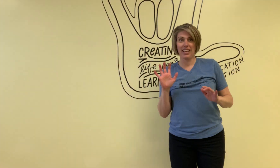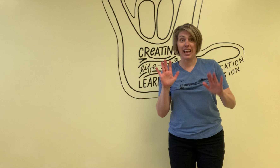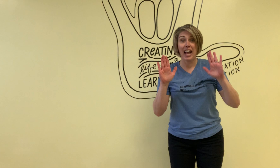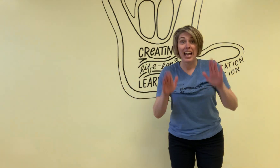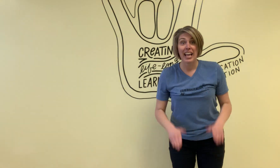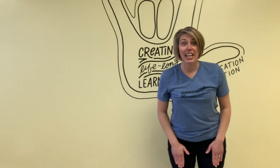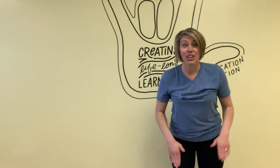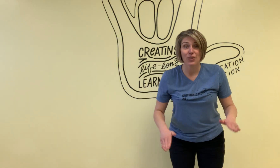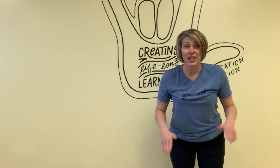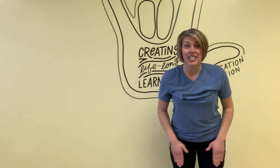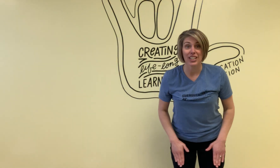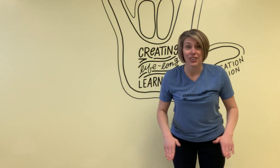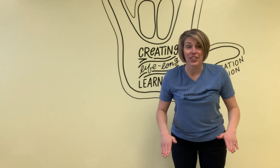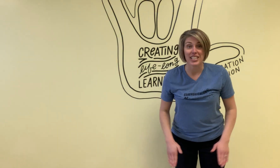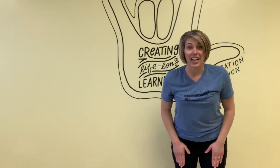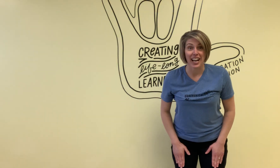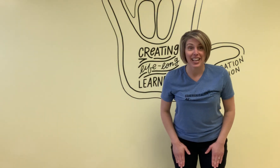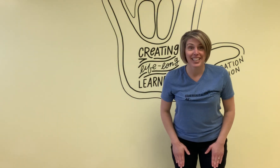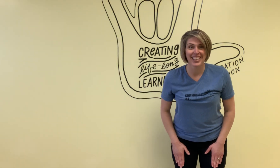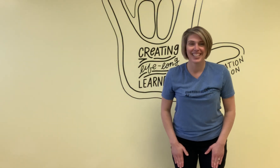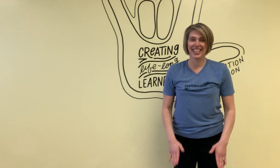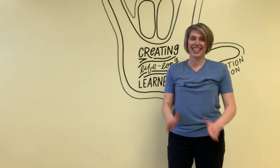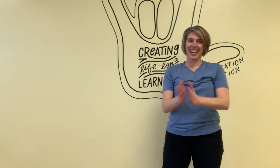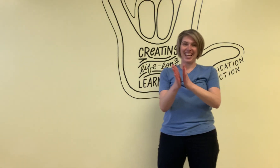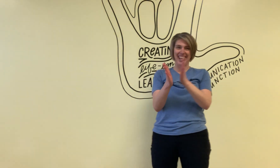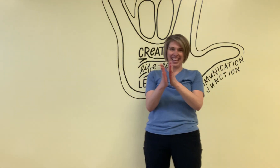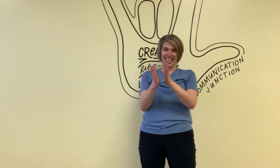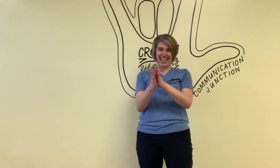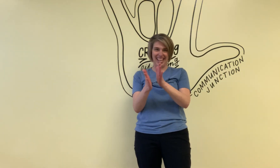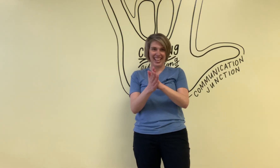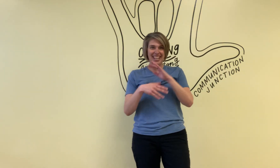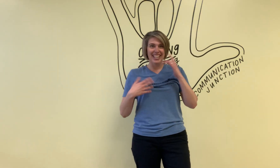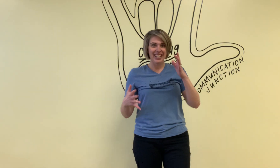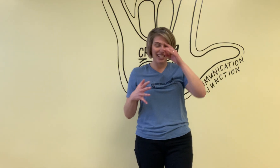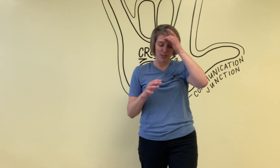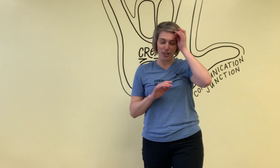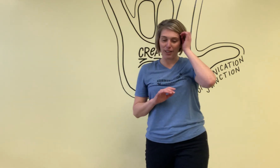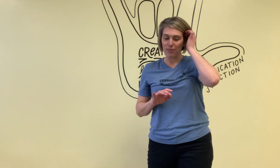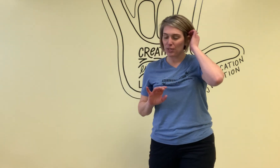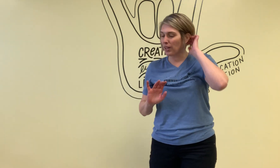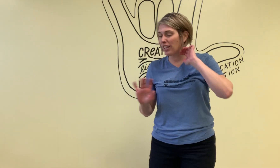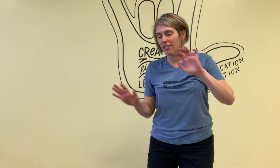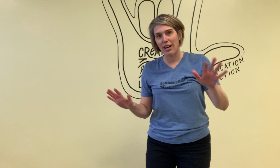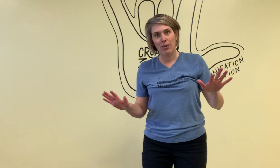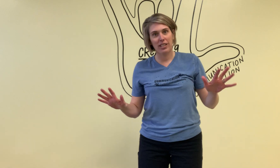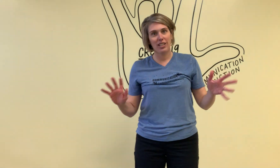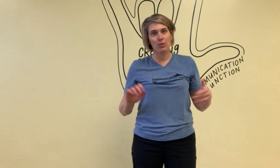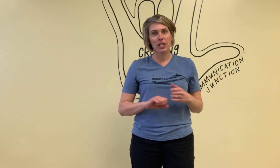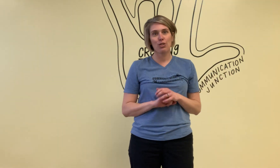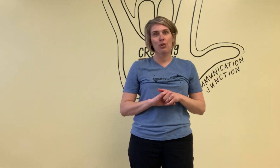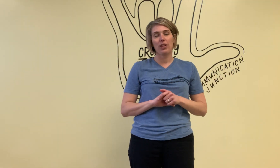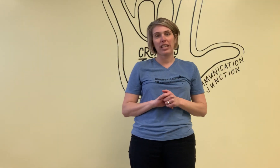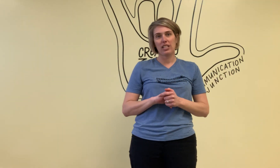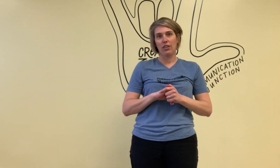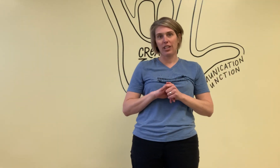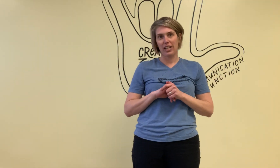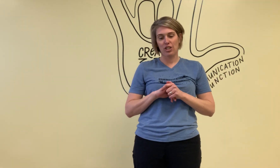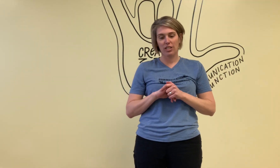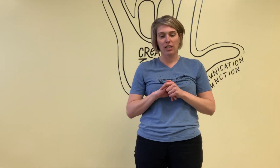wee. Hickory dickory dock. Yay! Nice work. So I love that one because we can do it with kids of all ages.